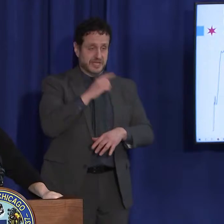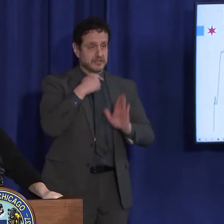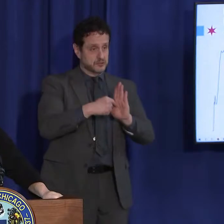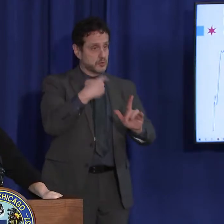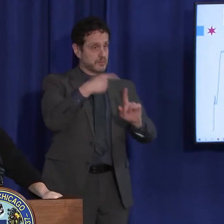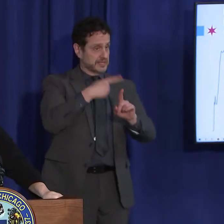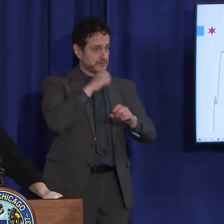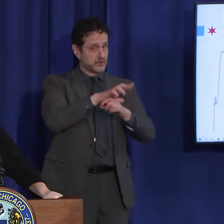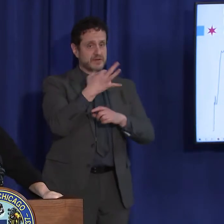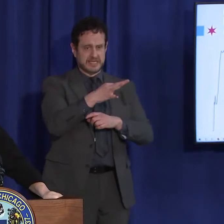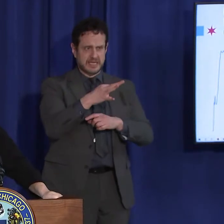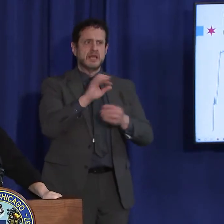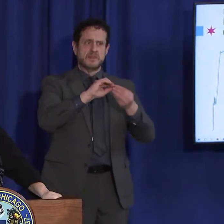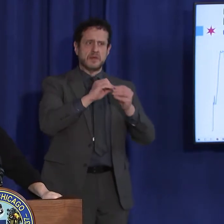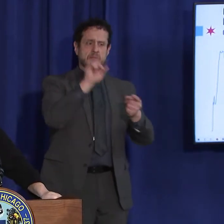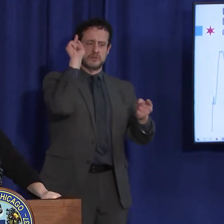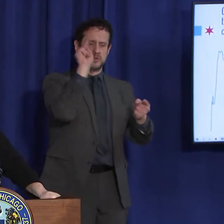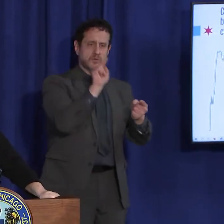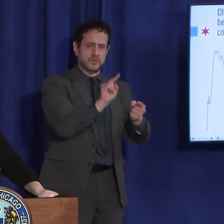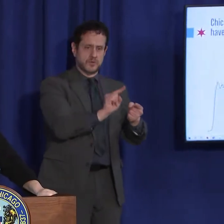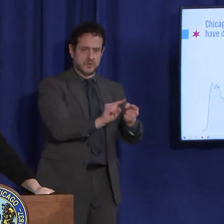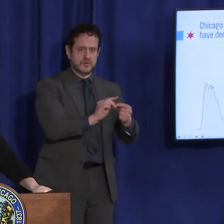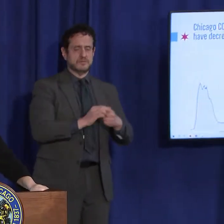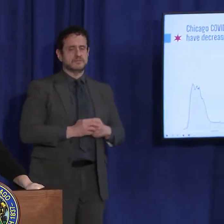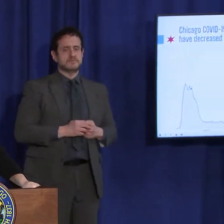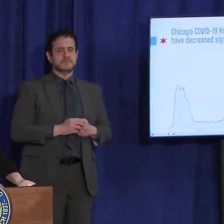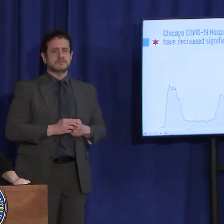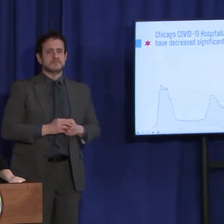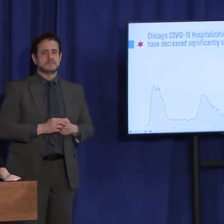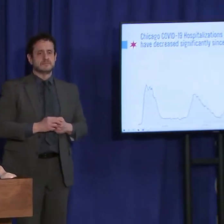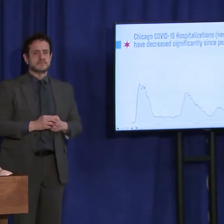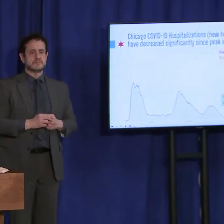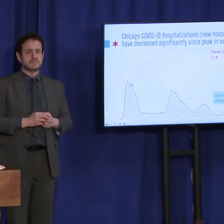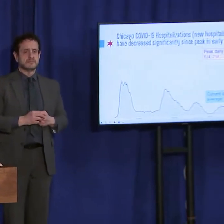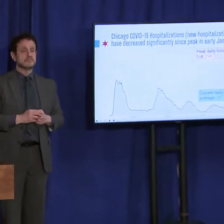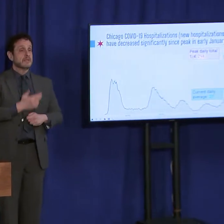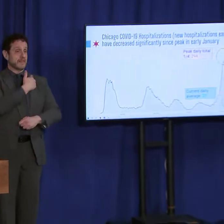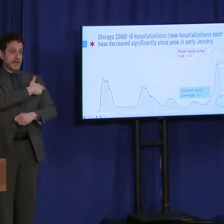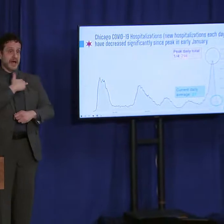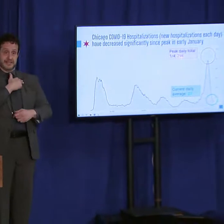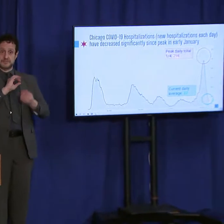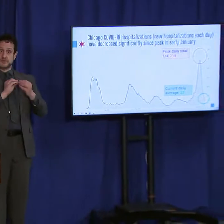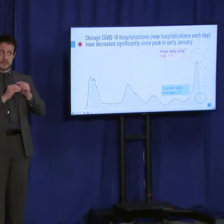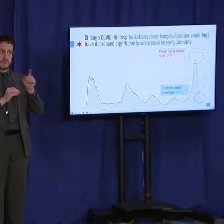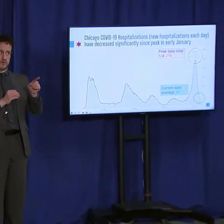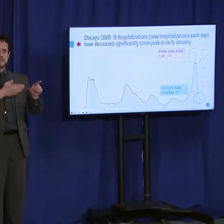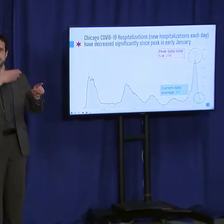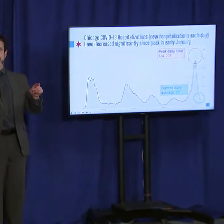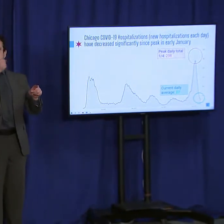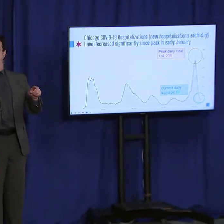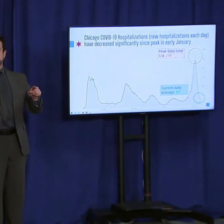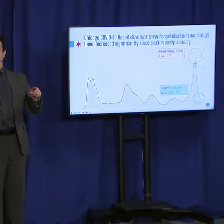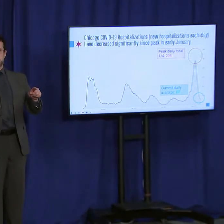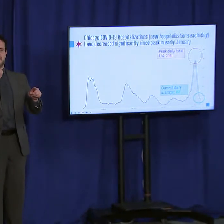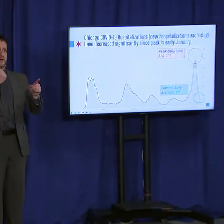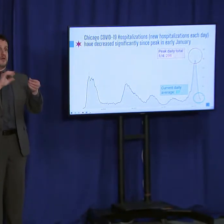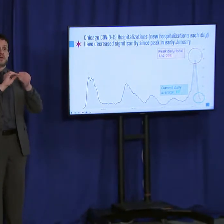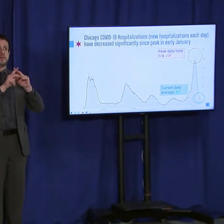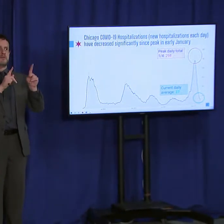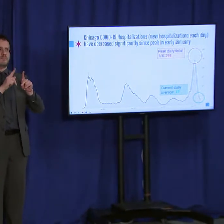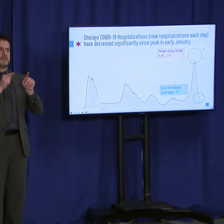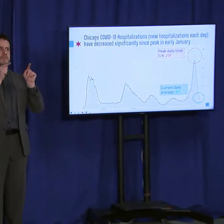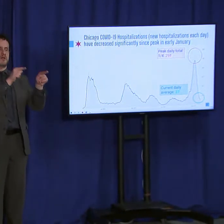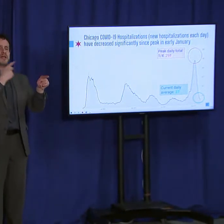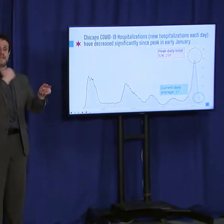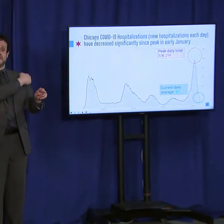really nicely, although it is tailing off a little bit as expected. Here's what the hospitalizations look like, dropping very, very fast. This